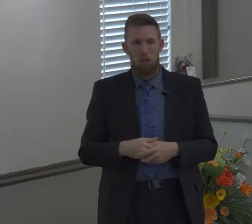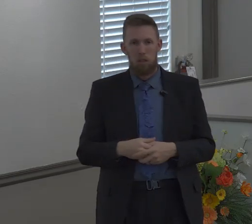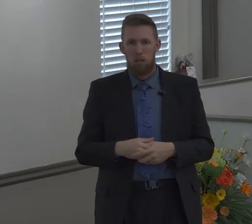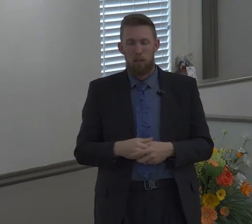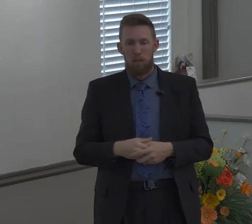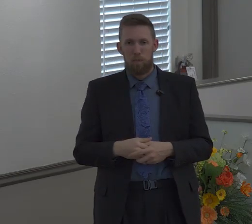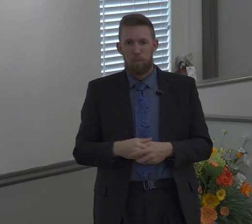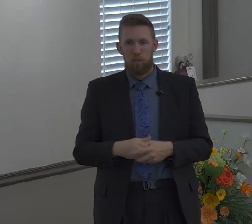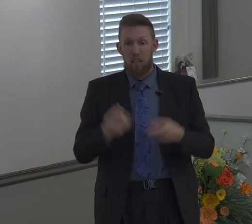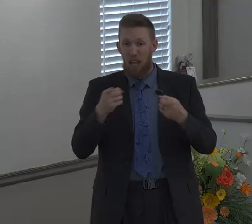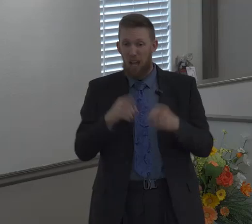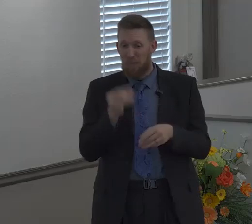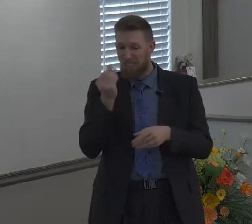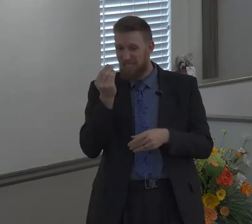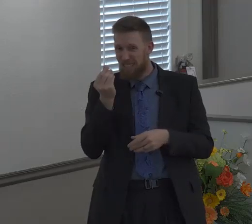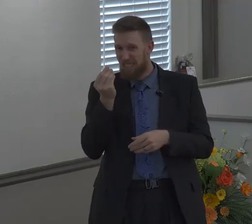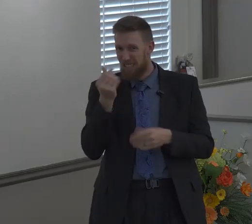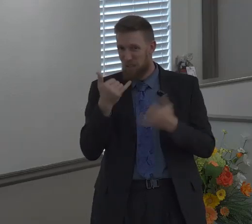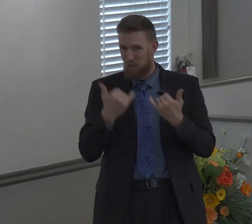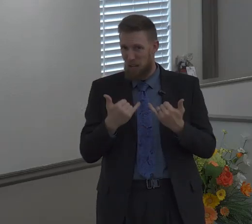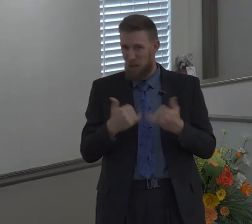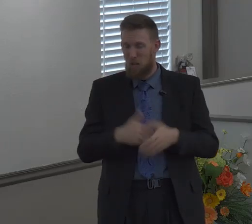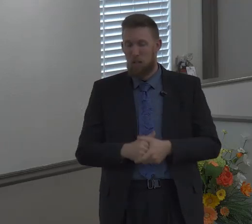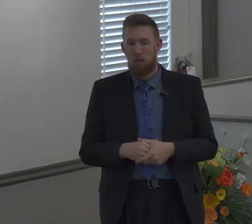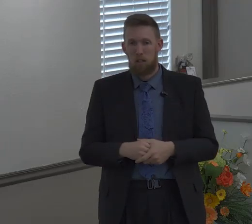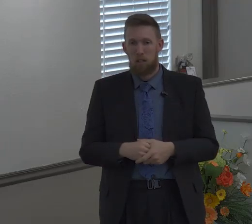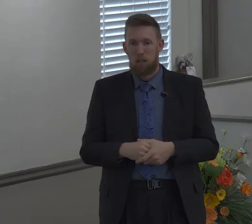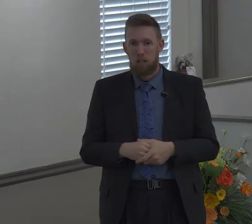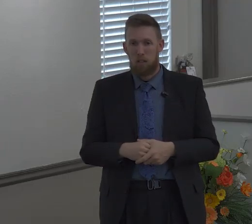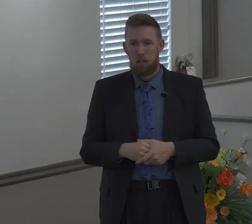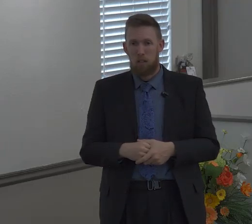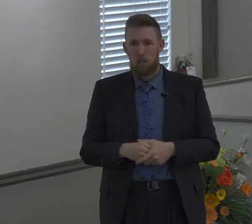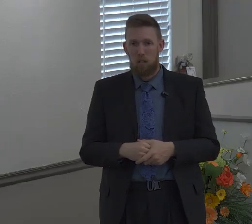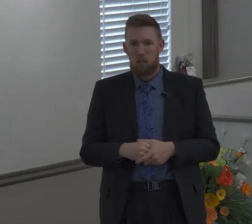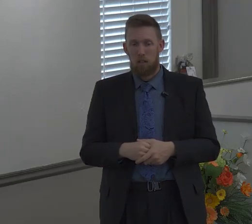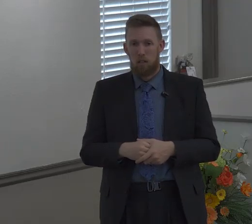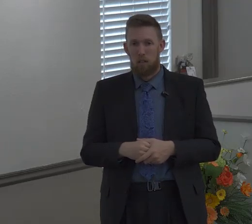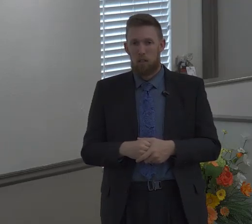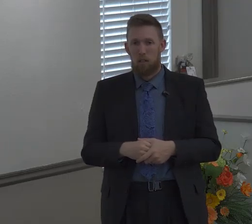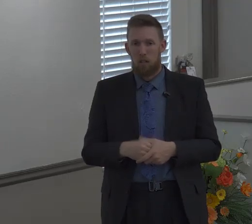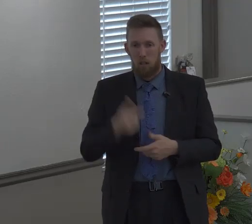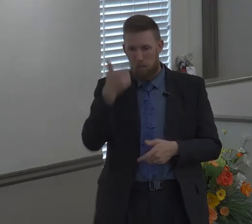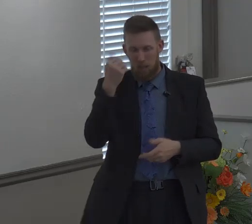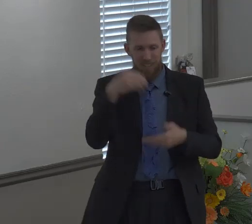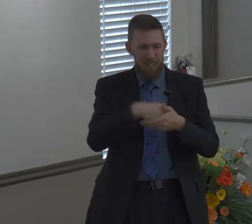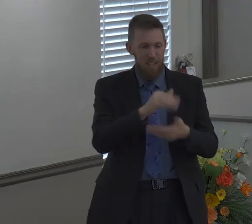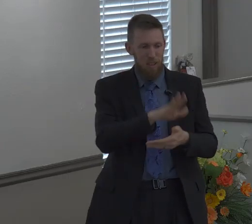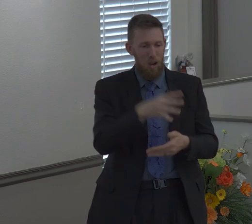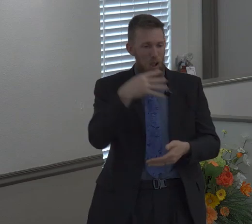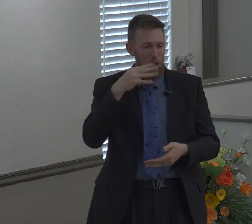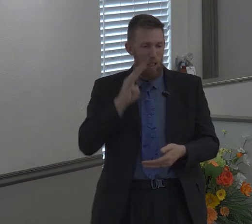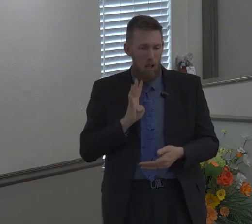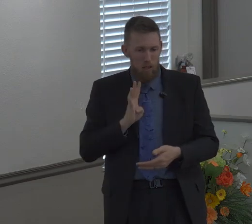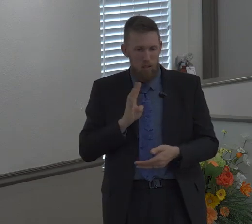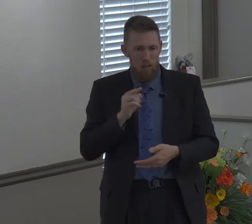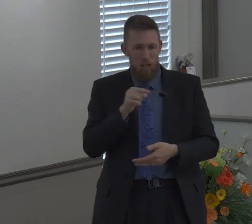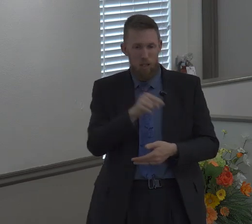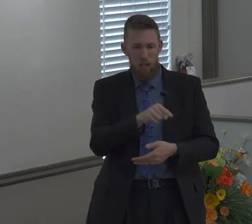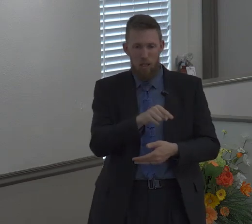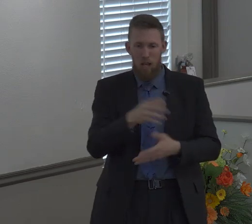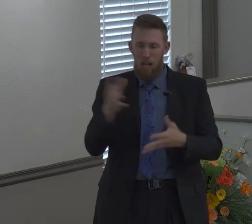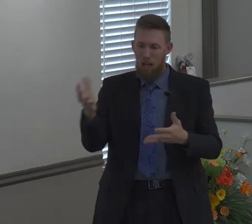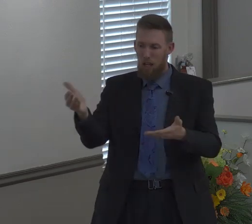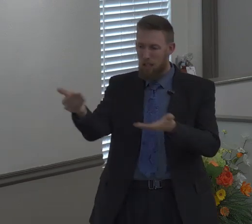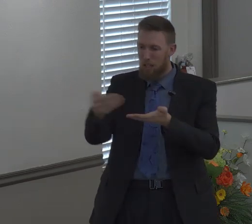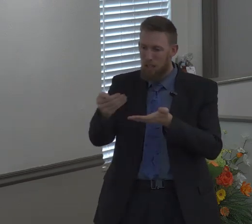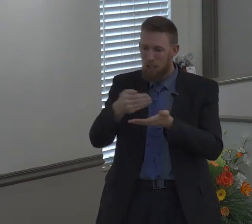Very little of that today. Why? After their own lust, they heap to